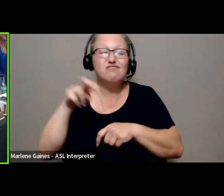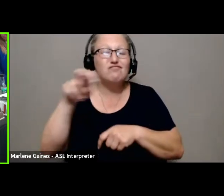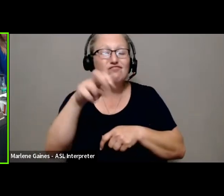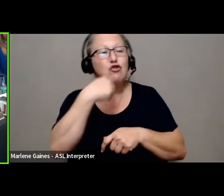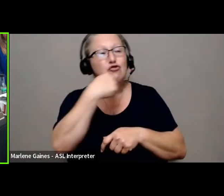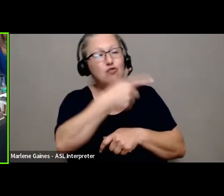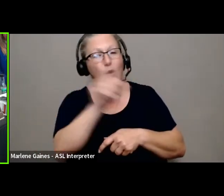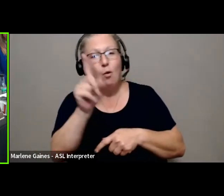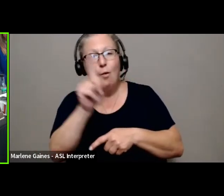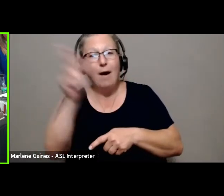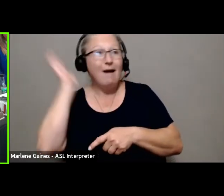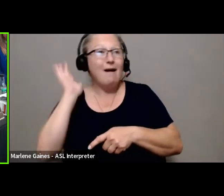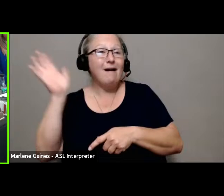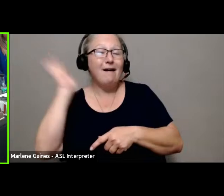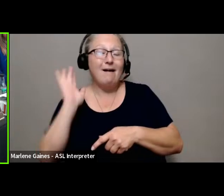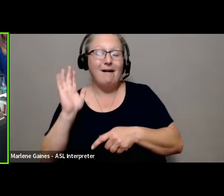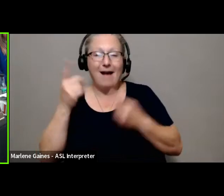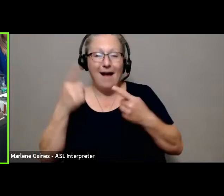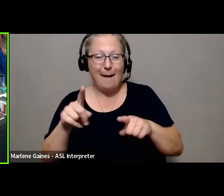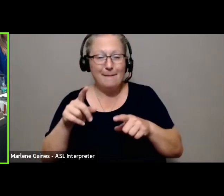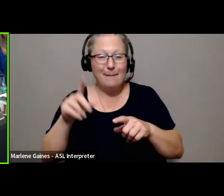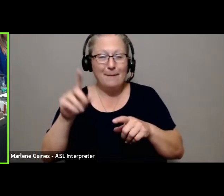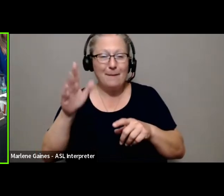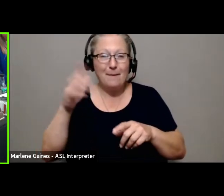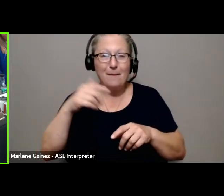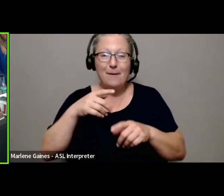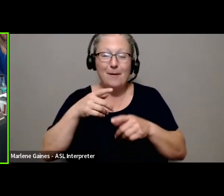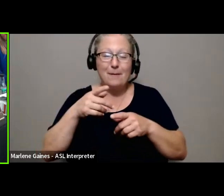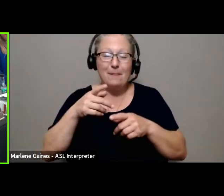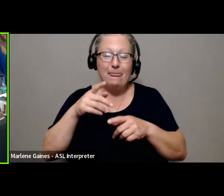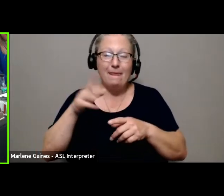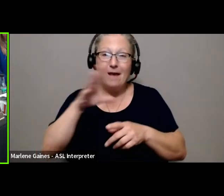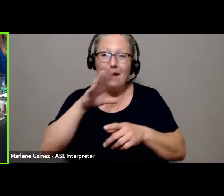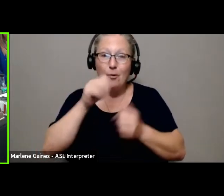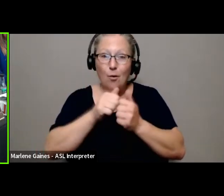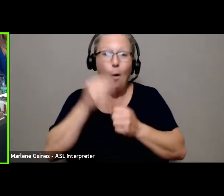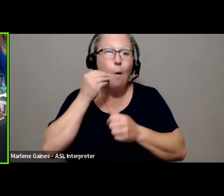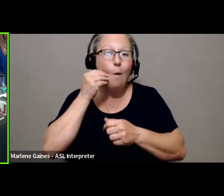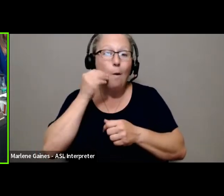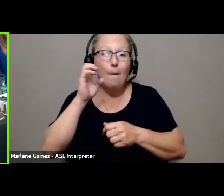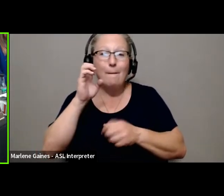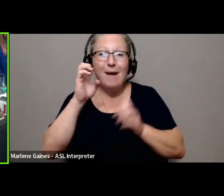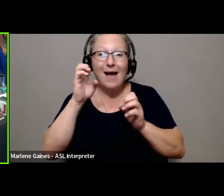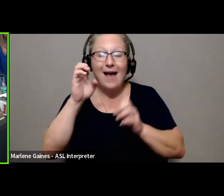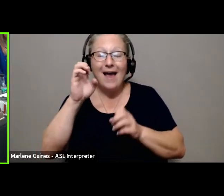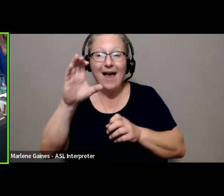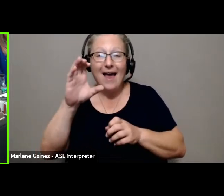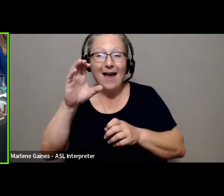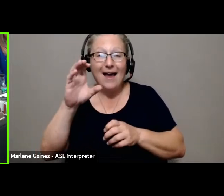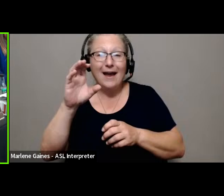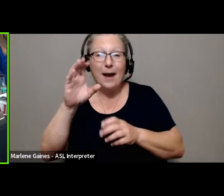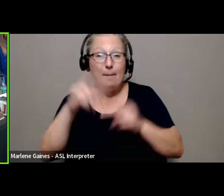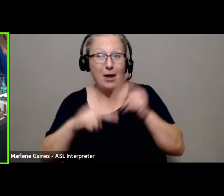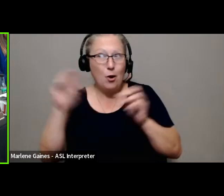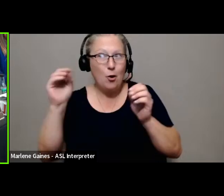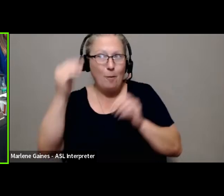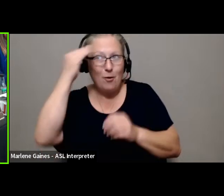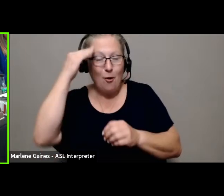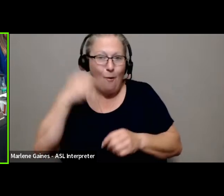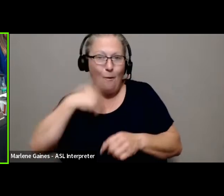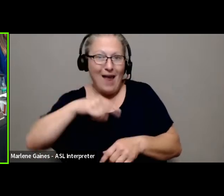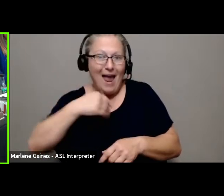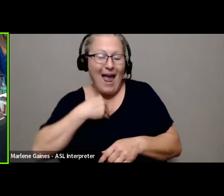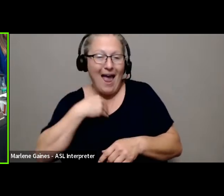where everything used to be. And, you know, that included the home ec building, which nobody even knew we had one,